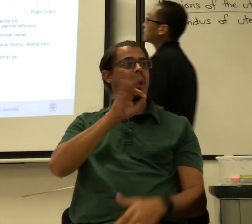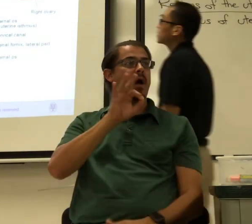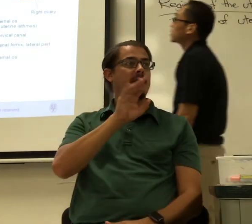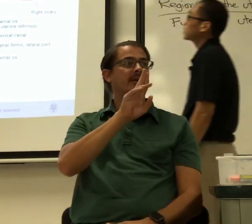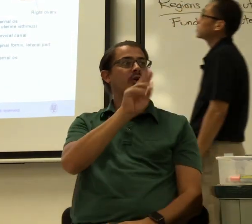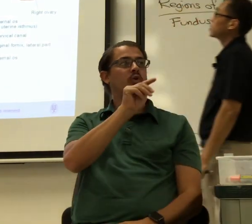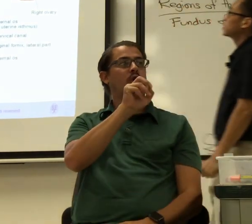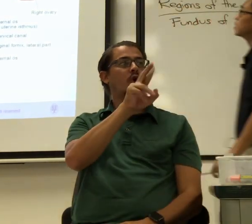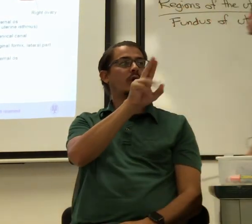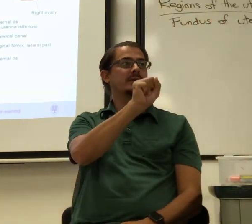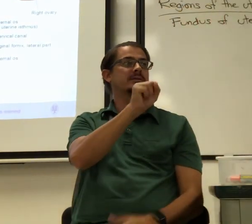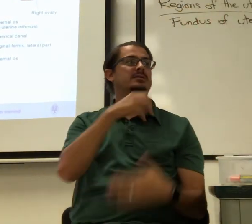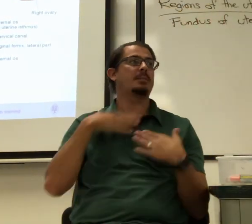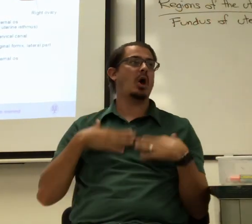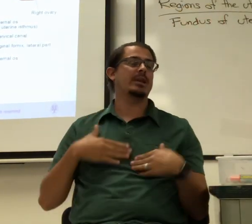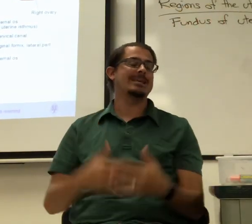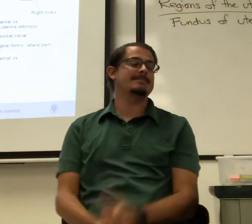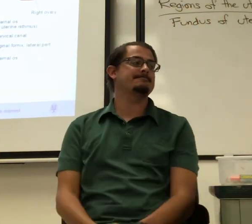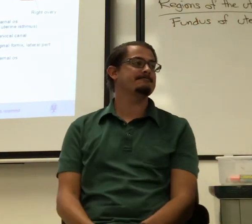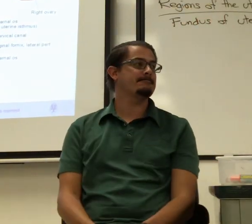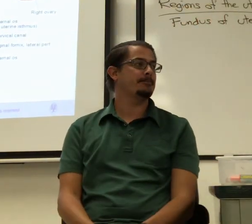uterus.